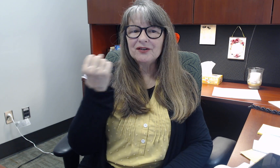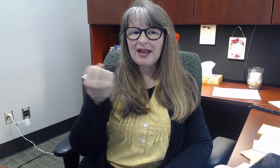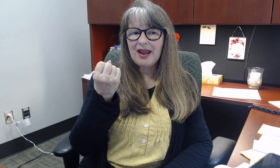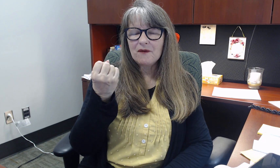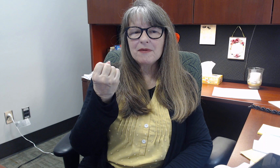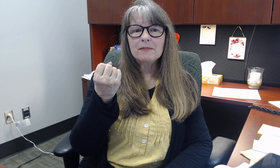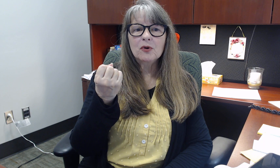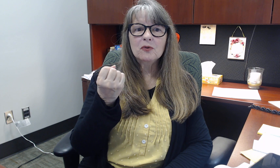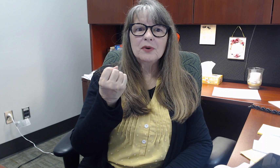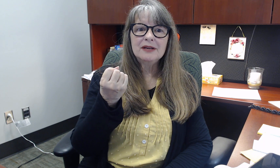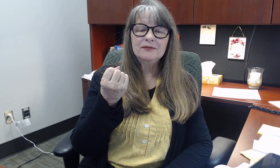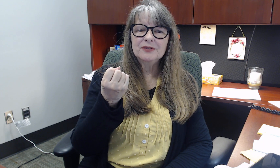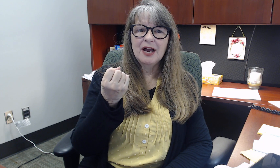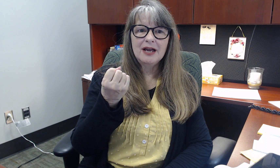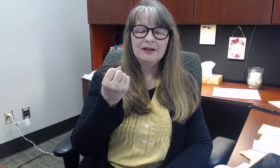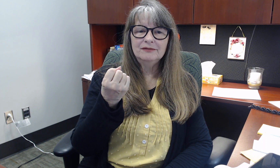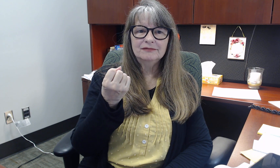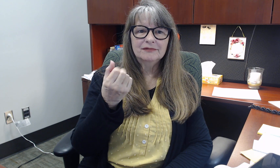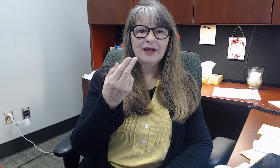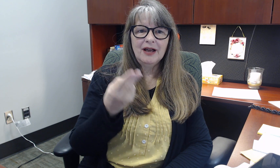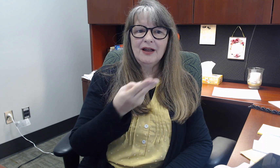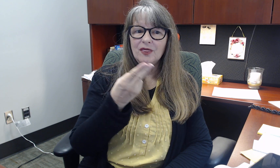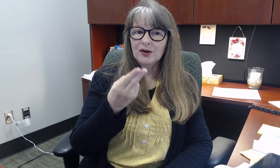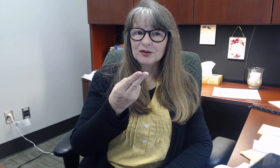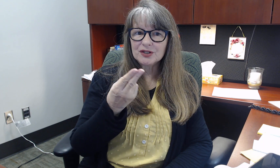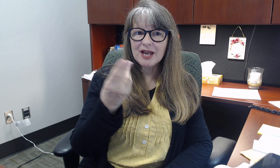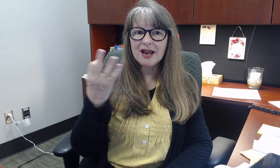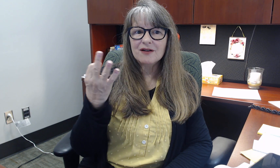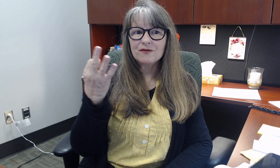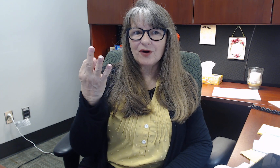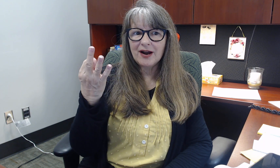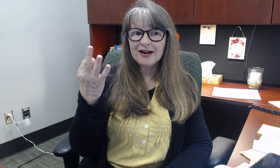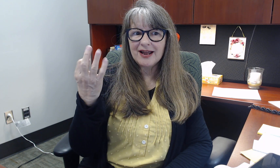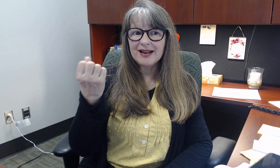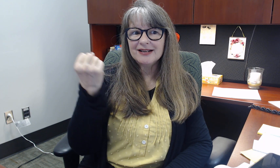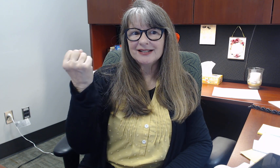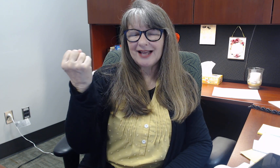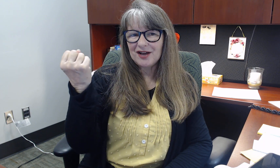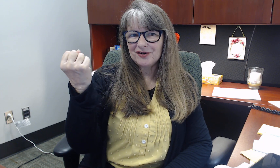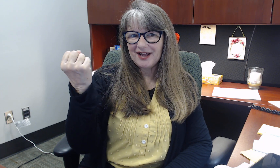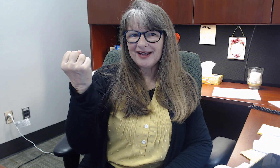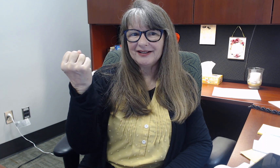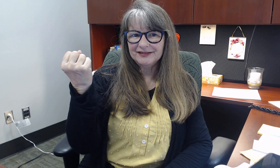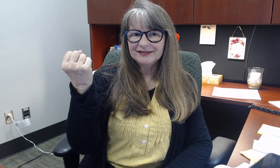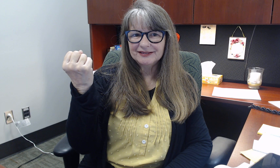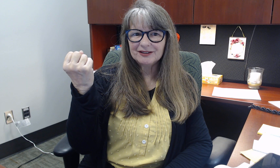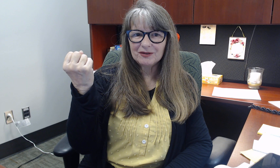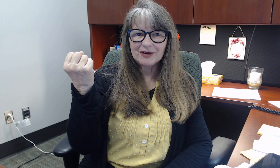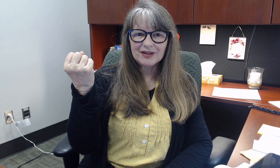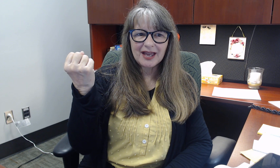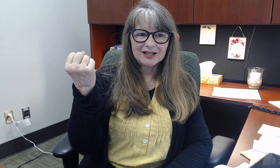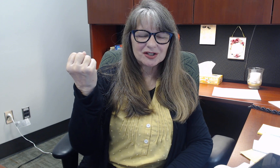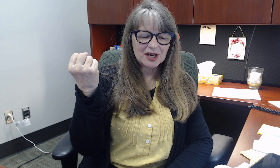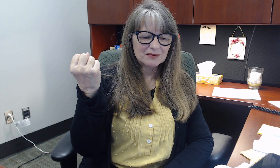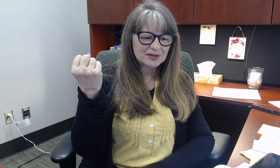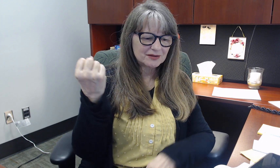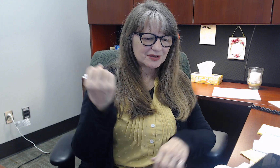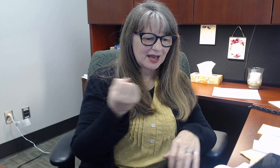Saturday. Remember we've done Thursday, Friday, Saturday. So we've done the hand shapes